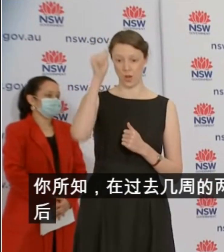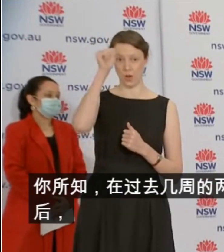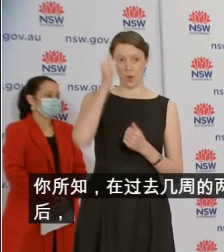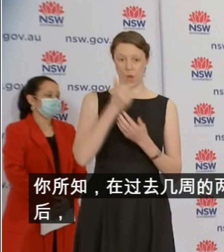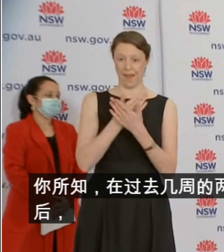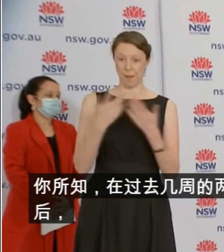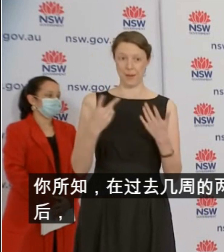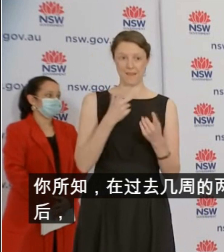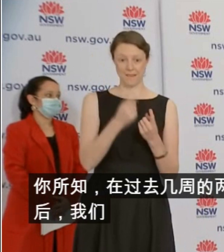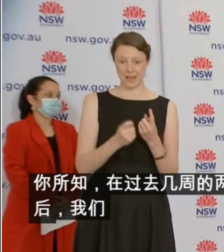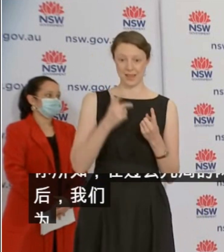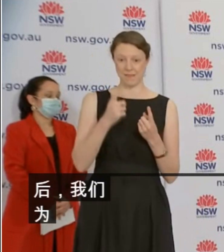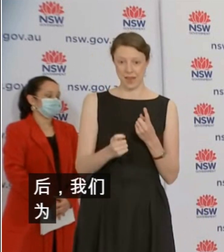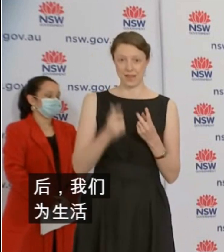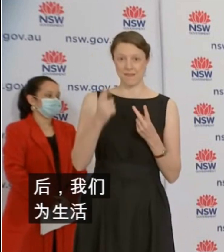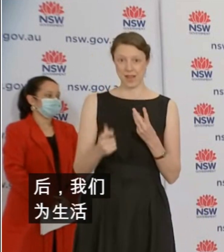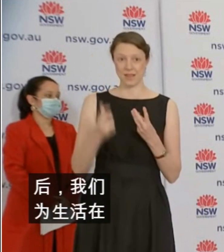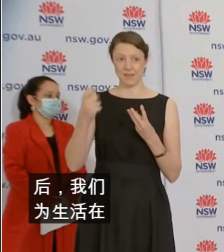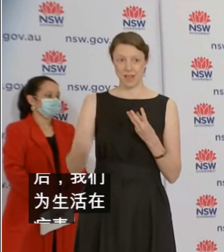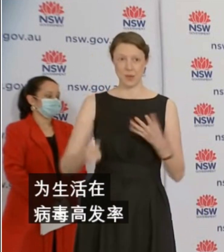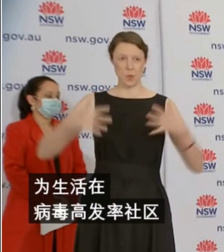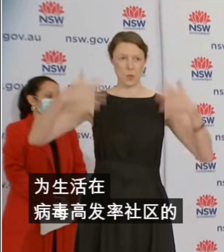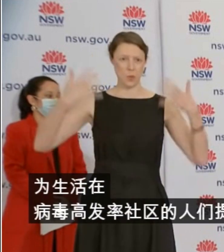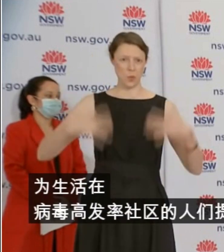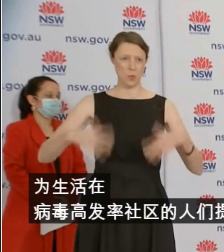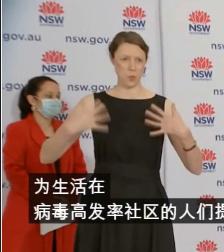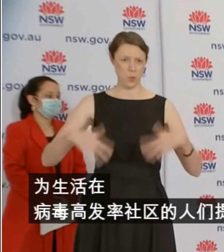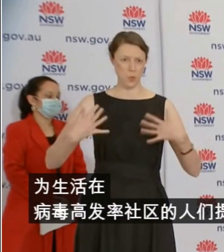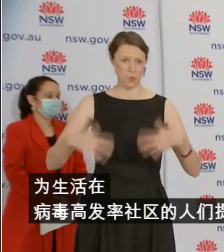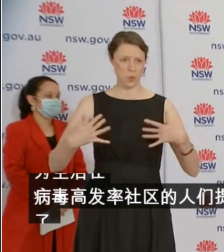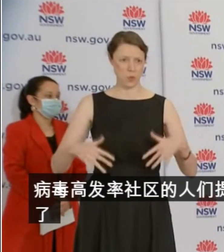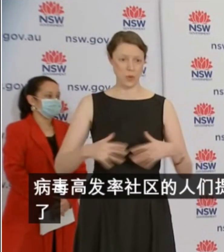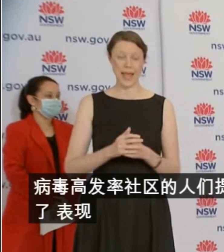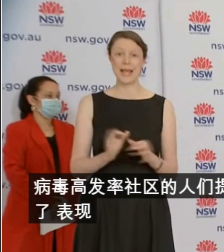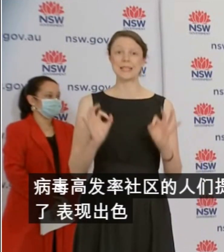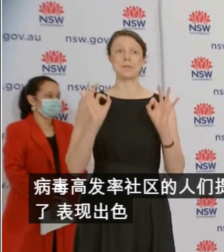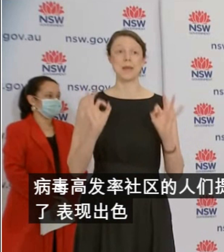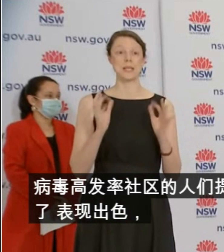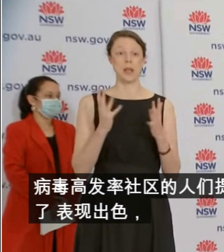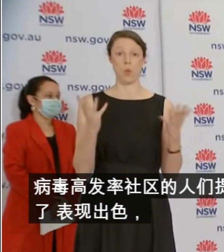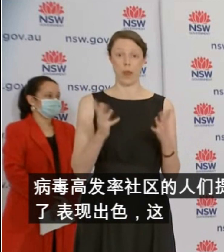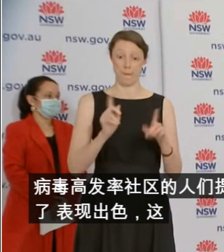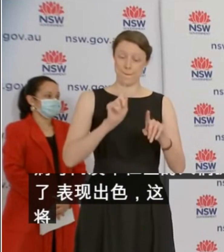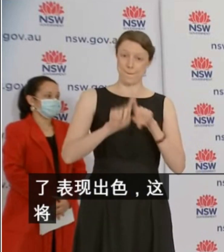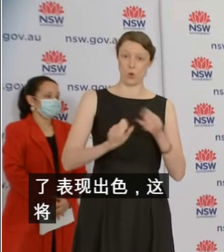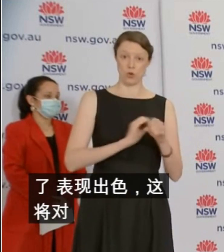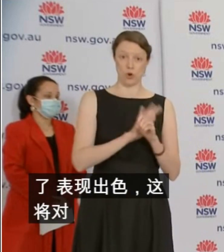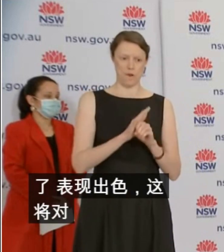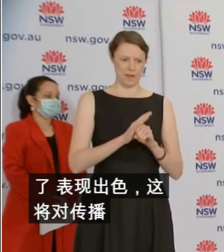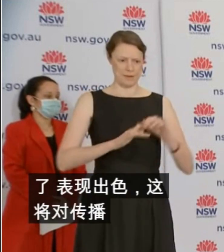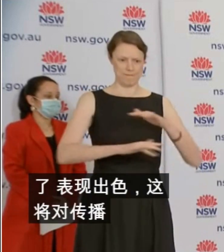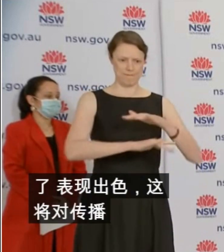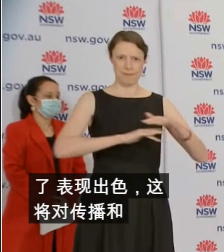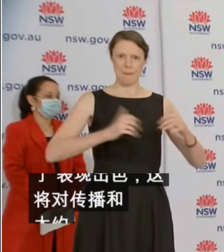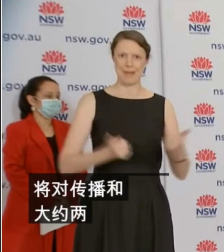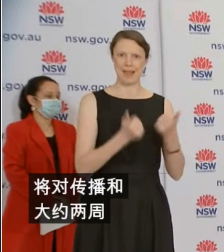of vaccines that we've put in arms of people living in those communities with high rates of the virus has been outstanding. And that will have a positive effect